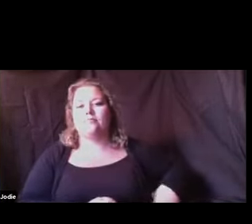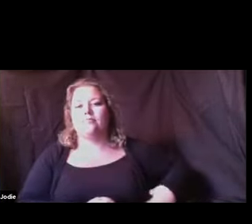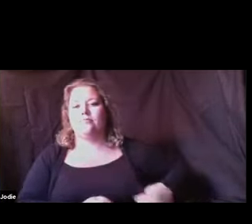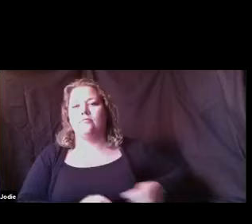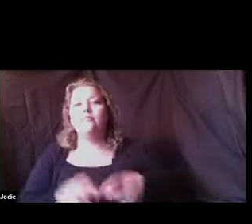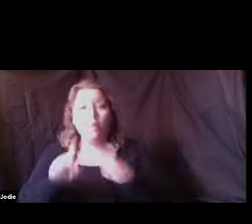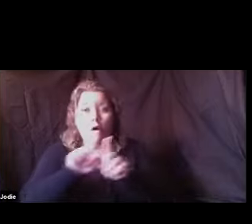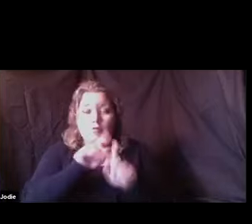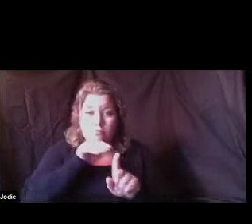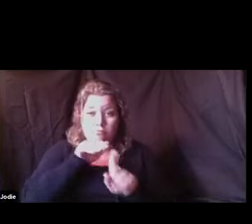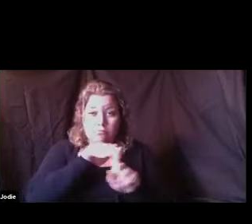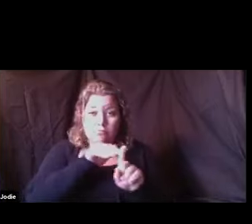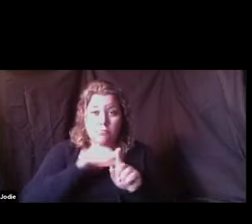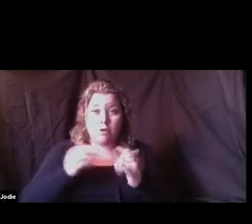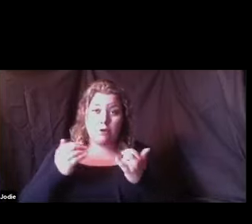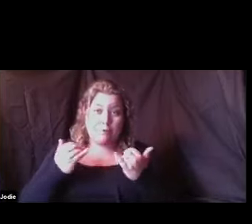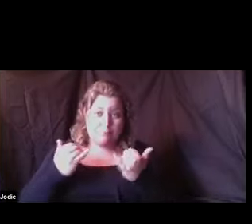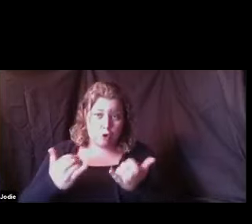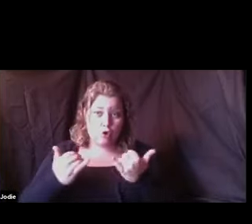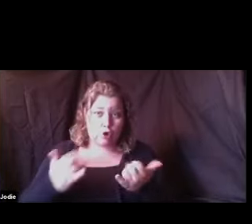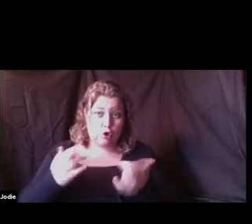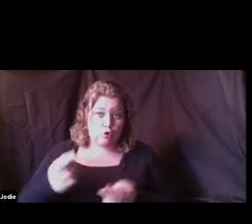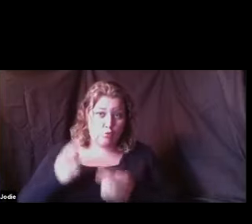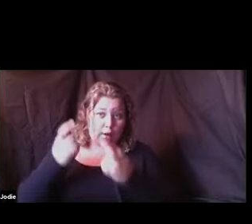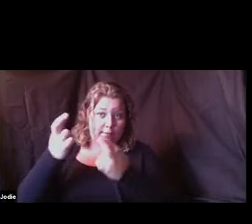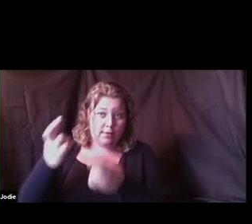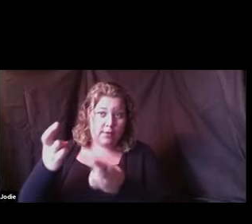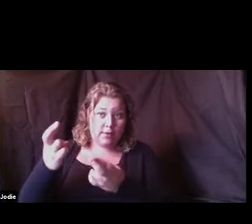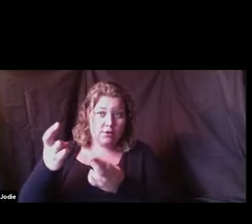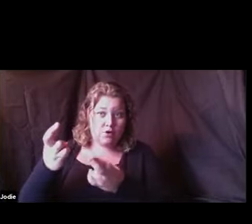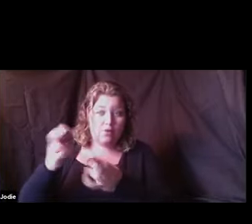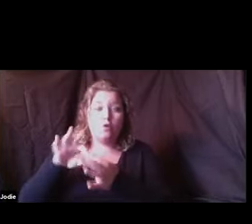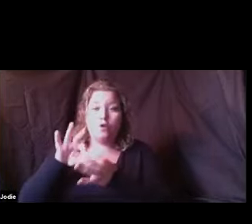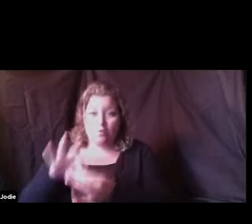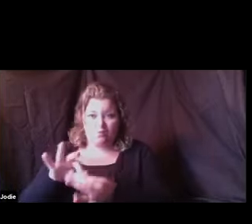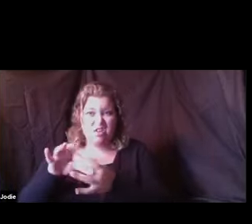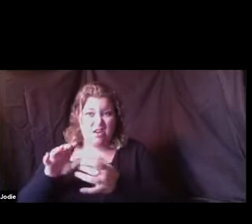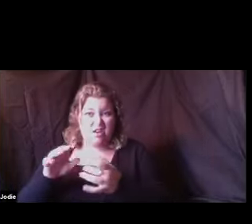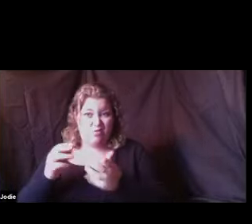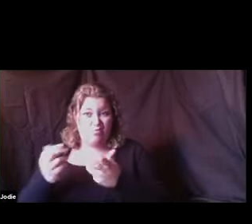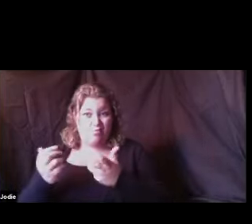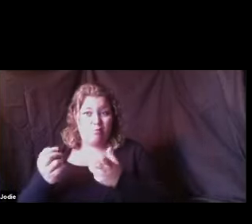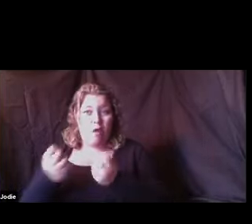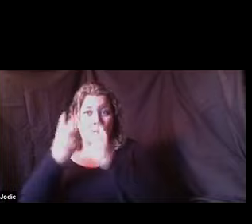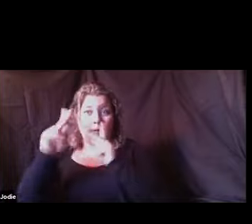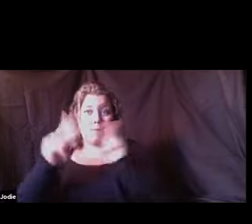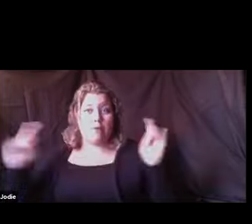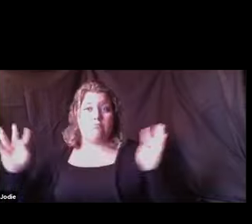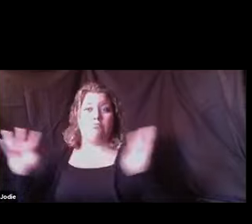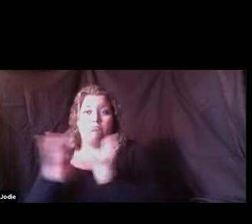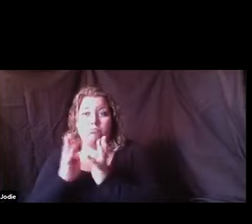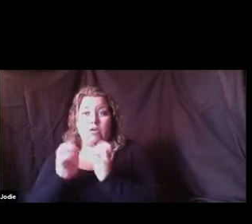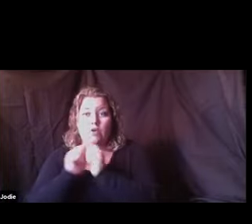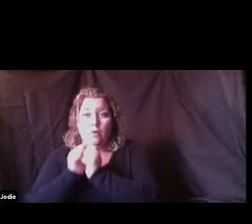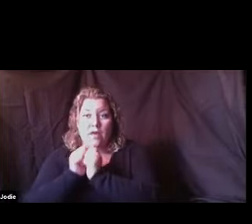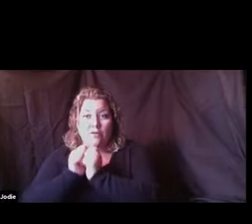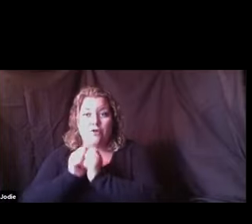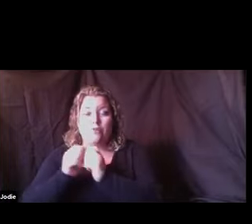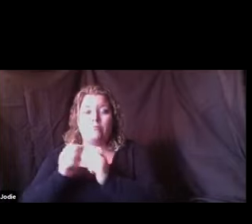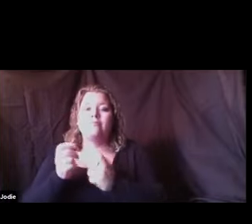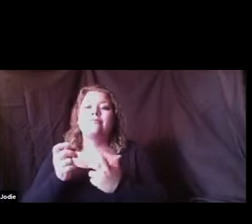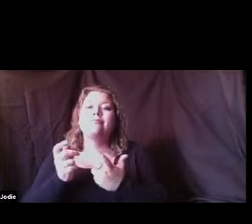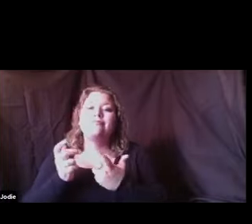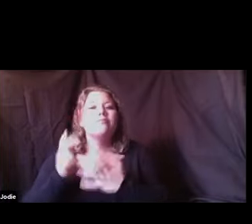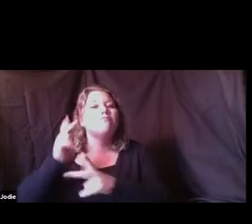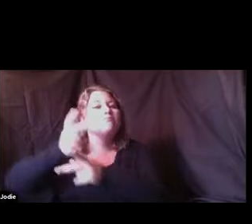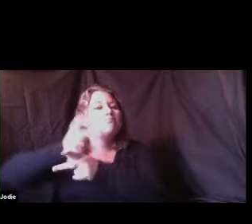the current recommendations now in regards to congregating with others, we still have to be cautious, but